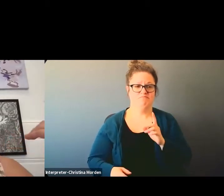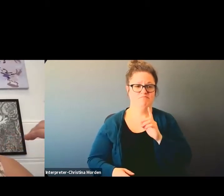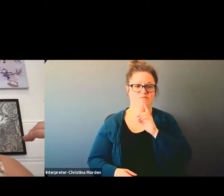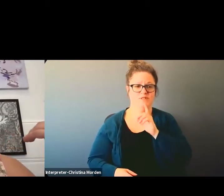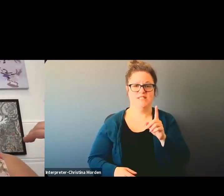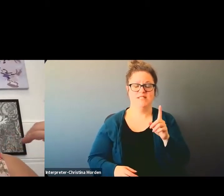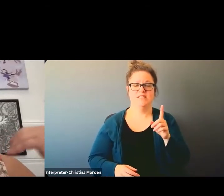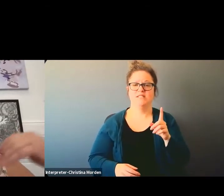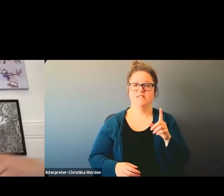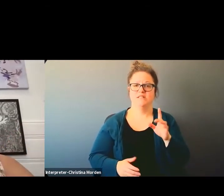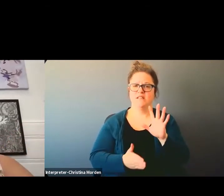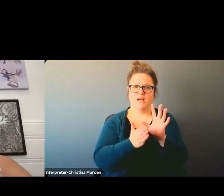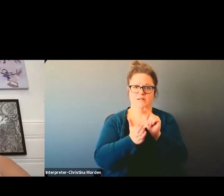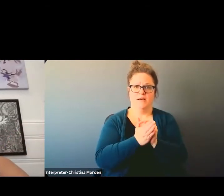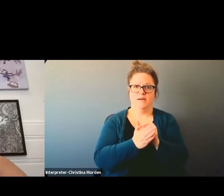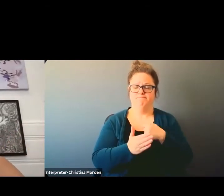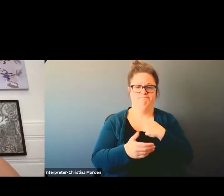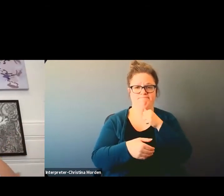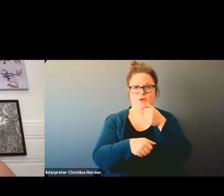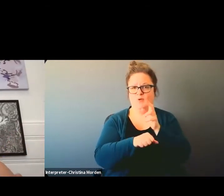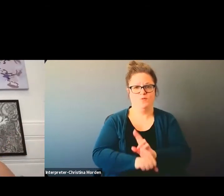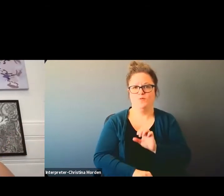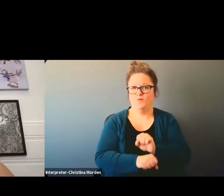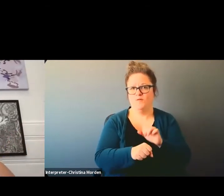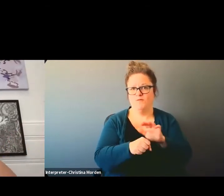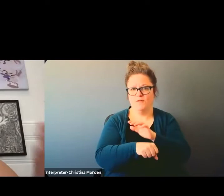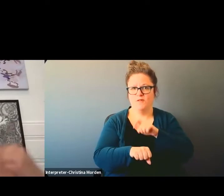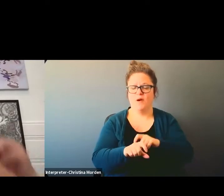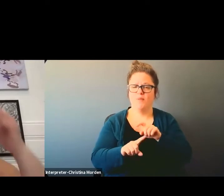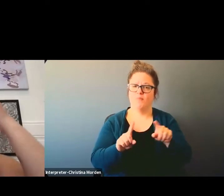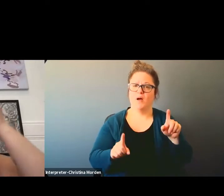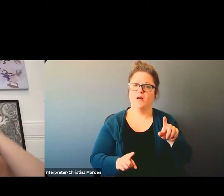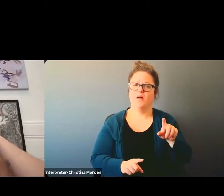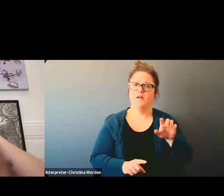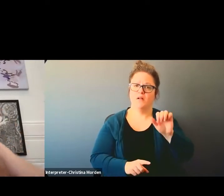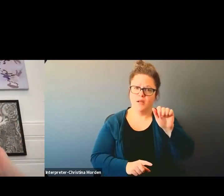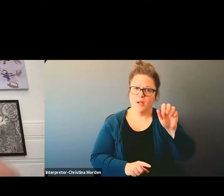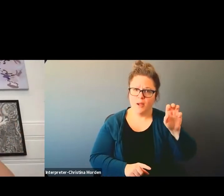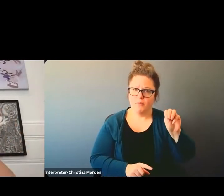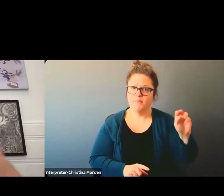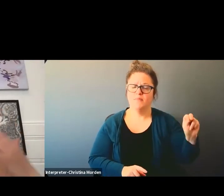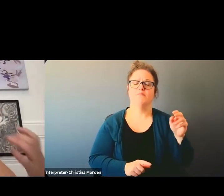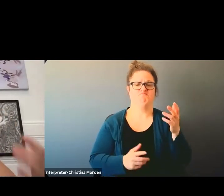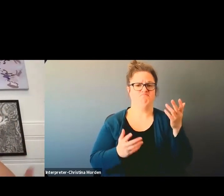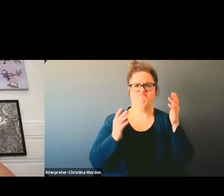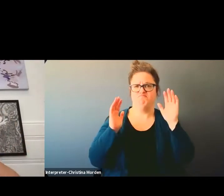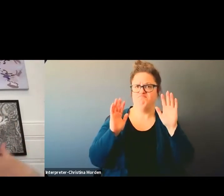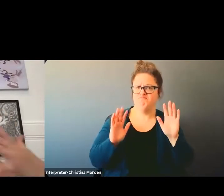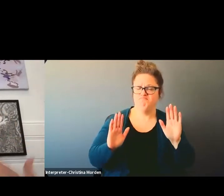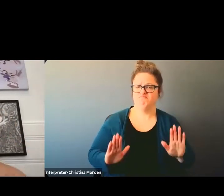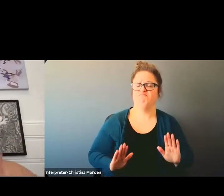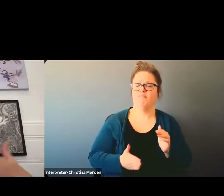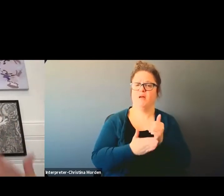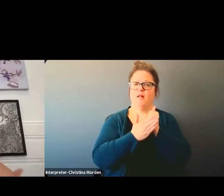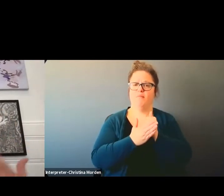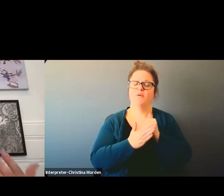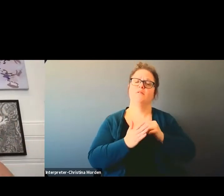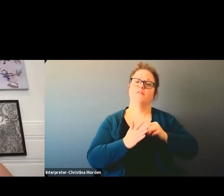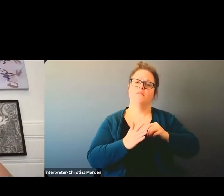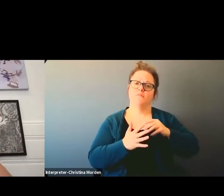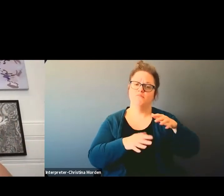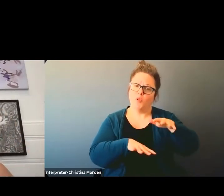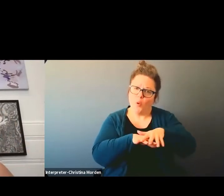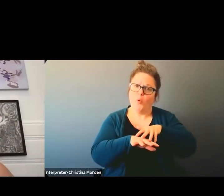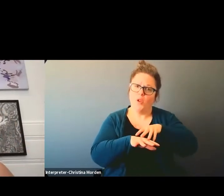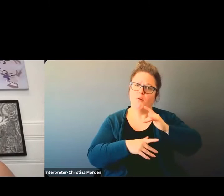worked full time. And, they were really great with allowing me to start with part-time hours. And then over the course of a year, gradually work up to